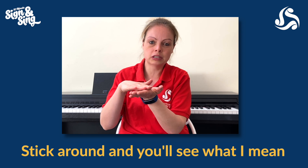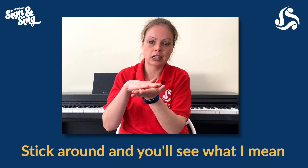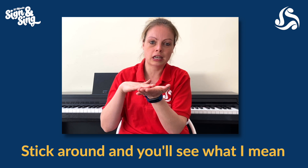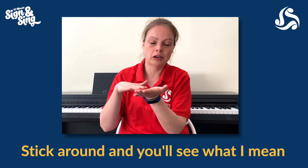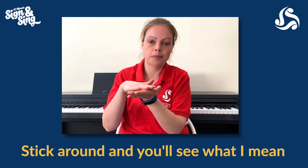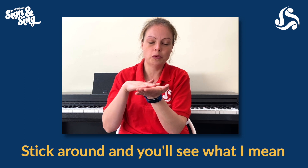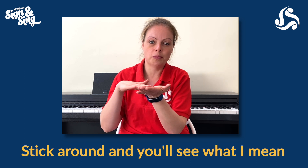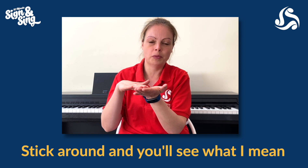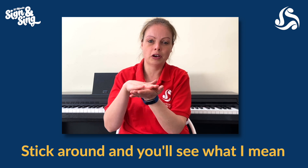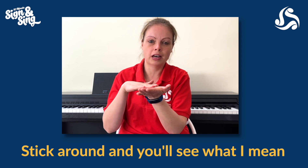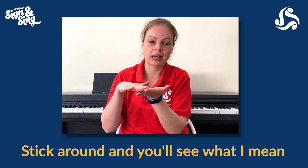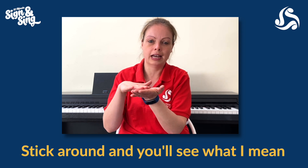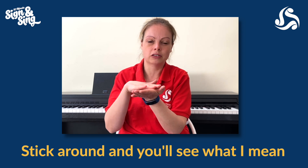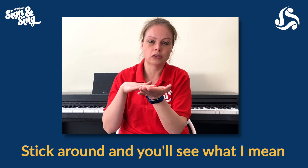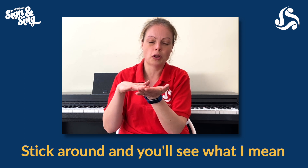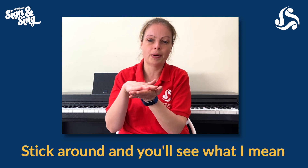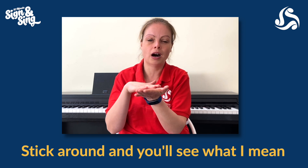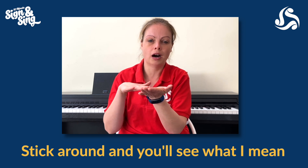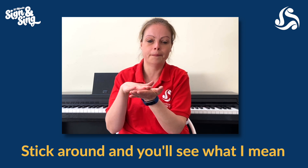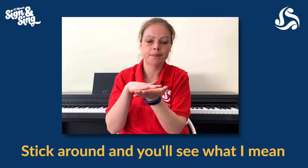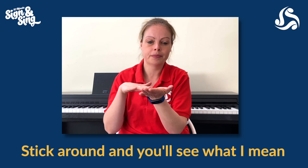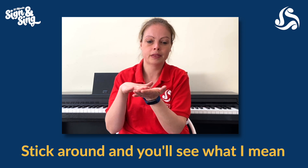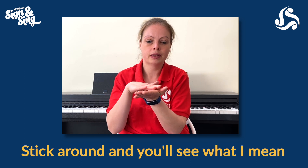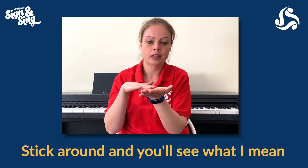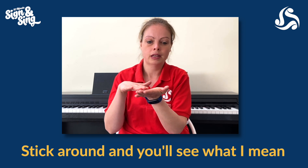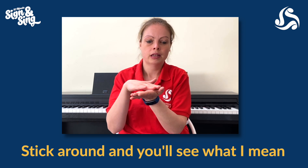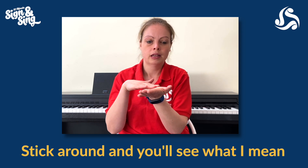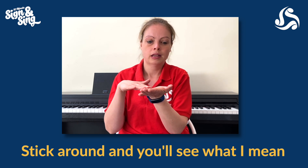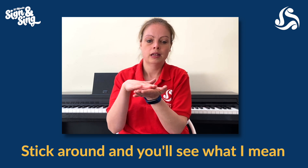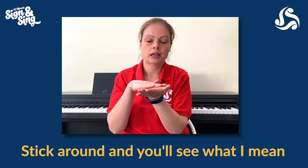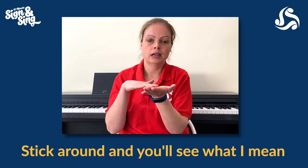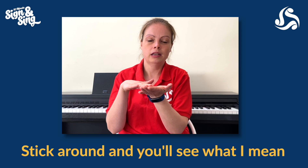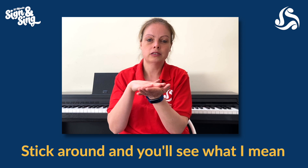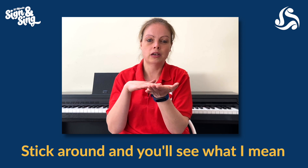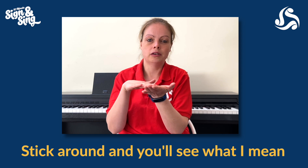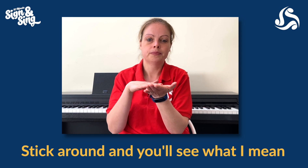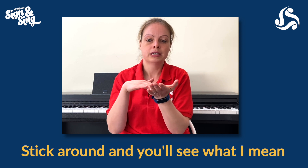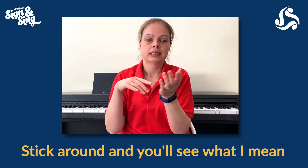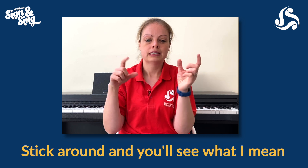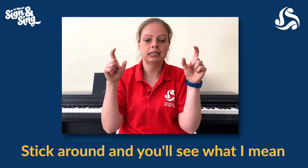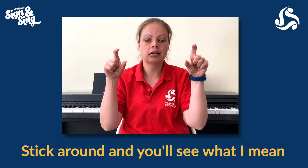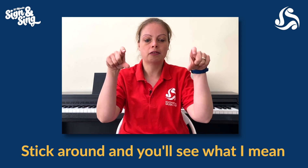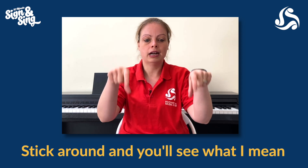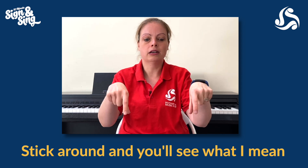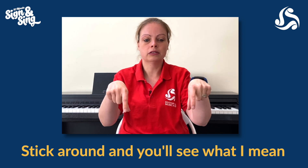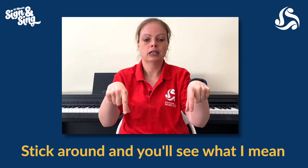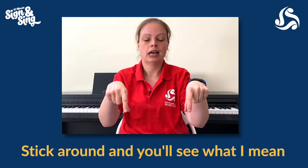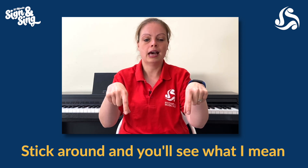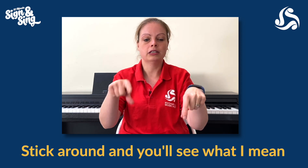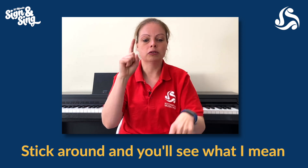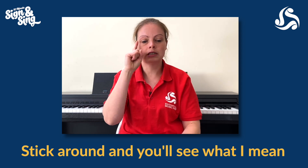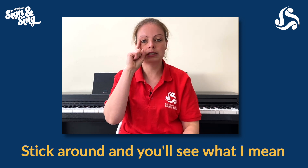little circular movement with your other hand on the palm. Okay, so stick